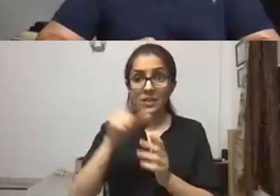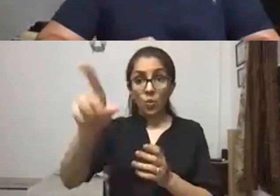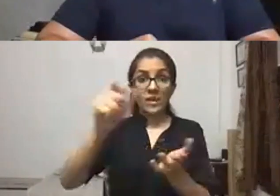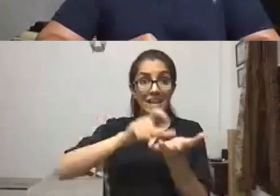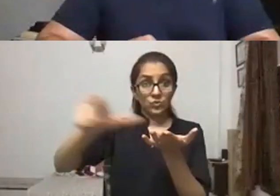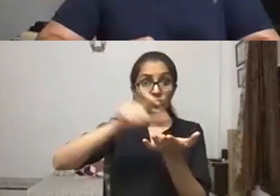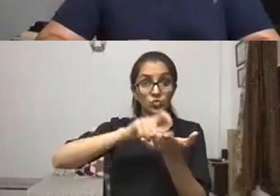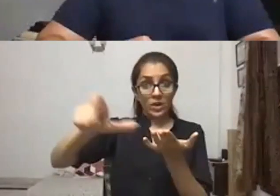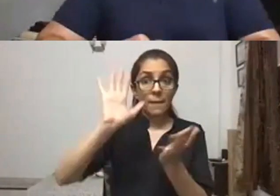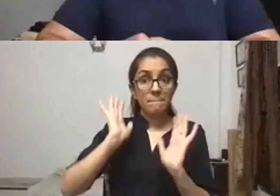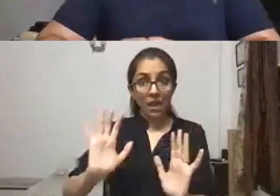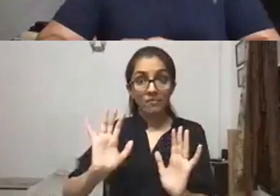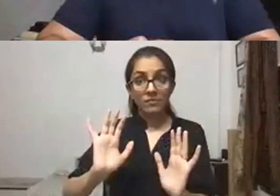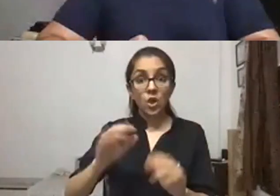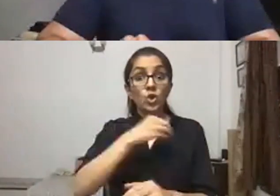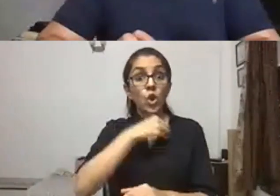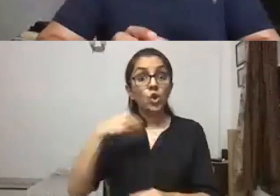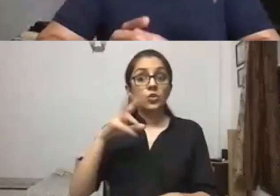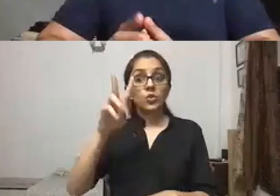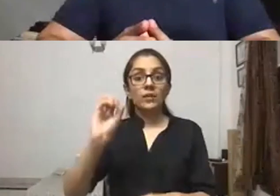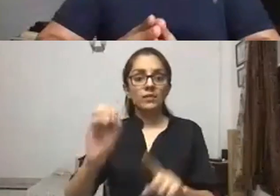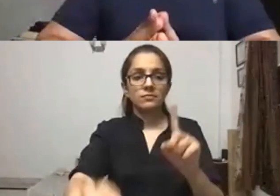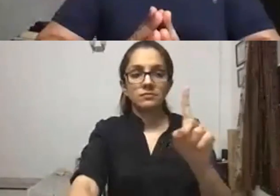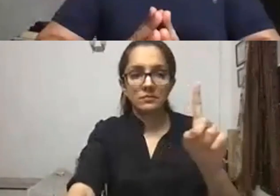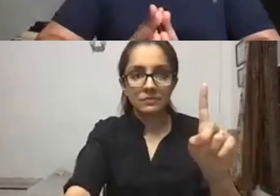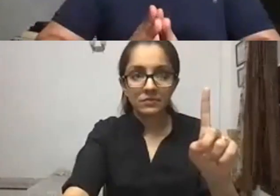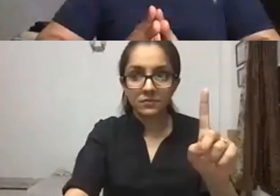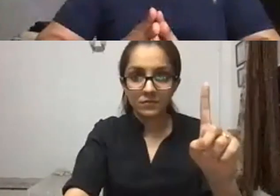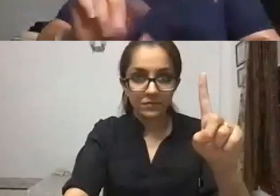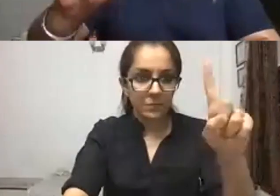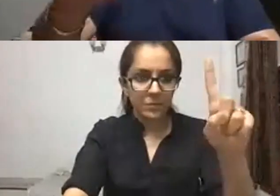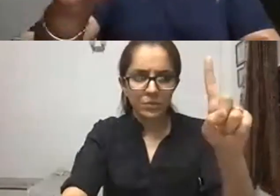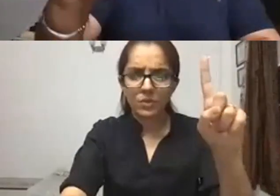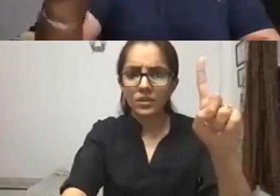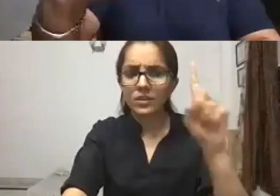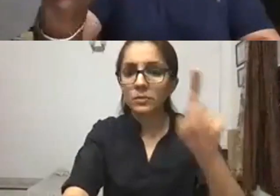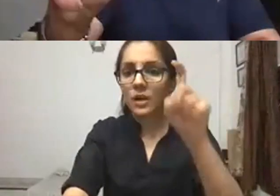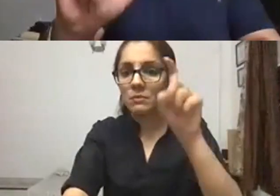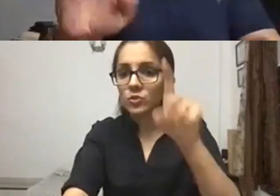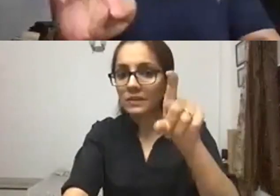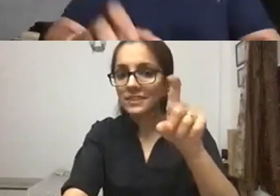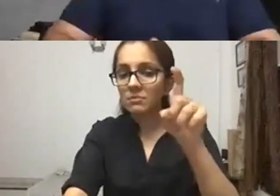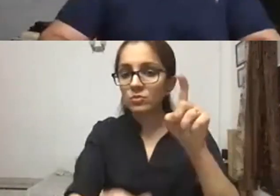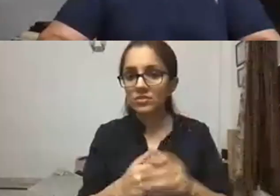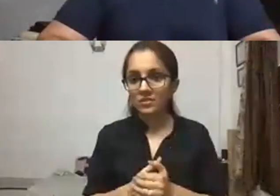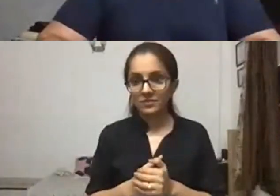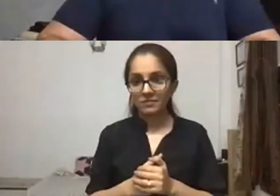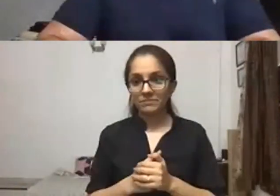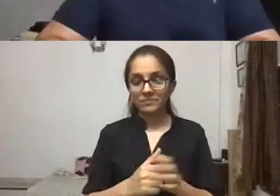Instagram page is handled by 20 doctors. Unmute, please